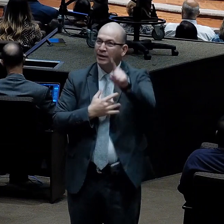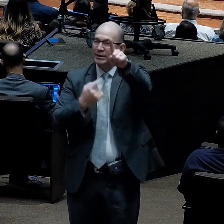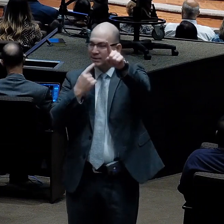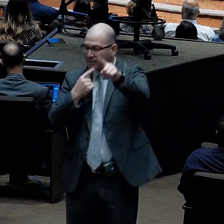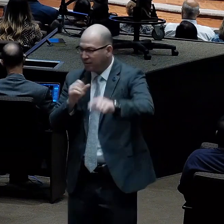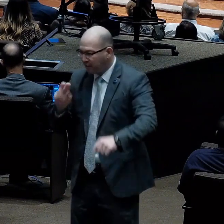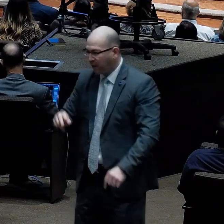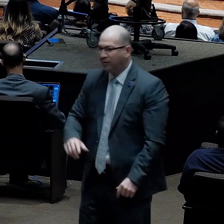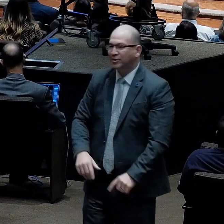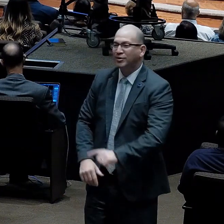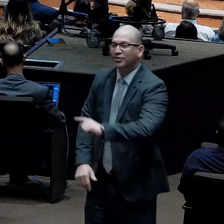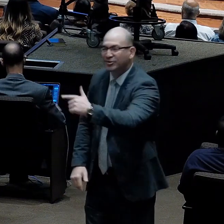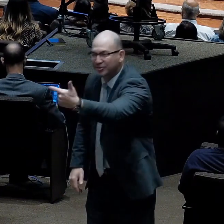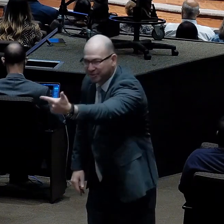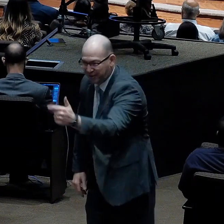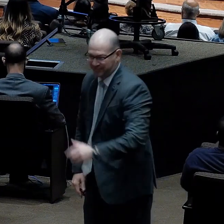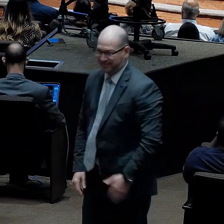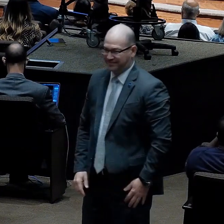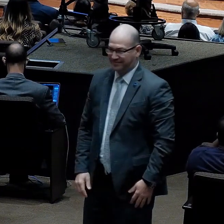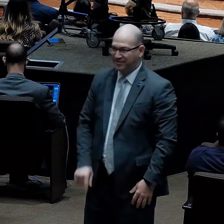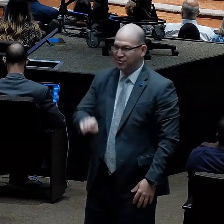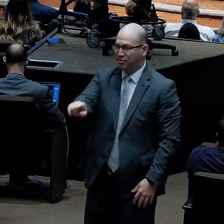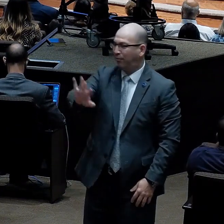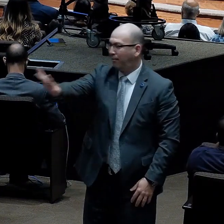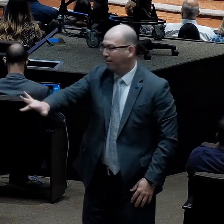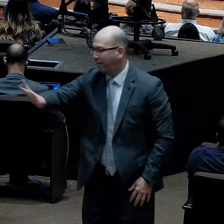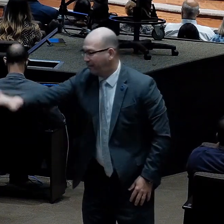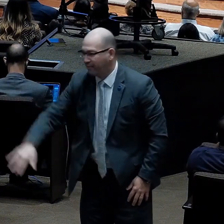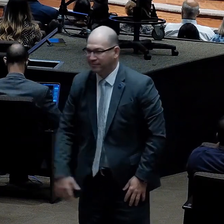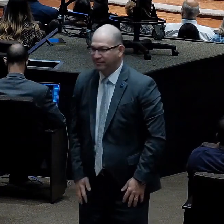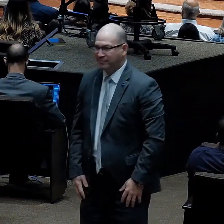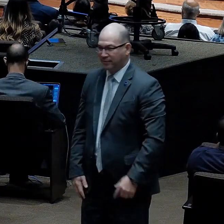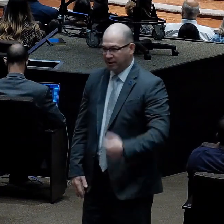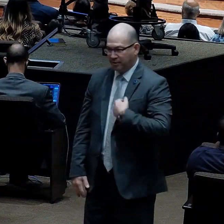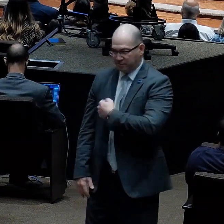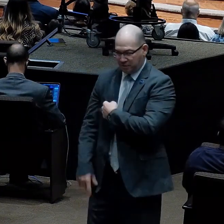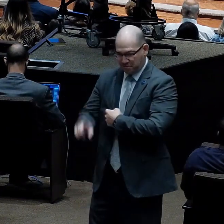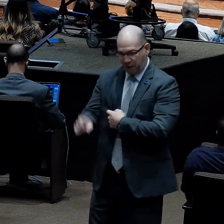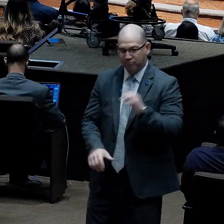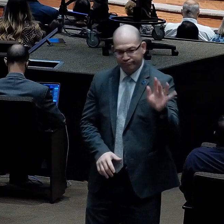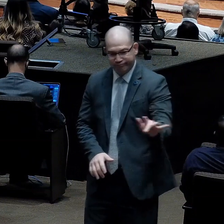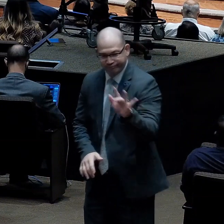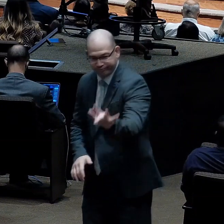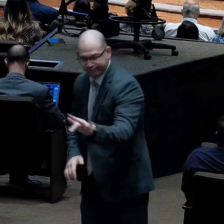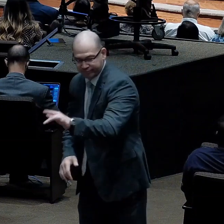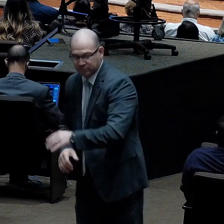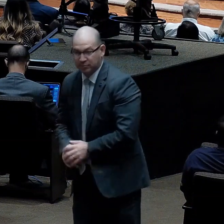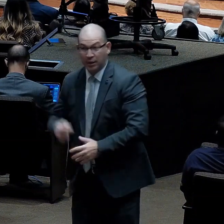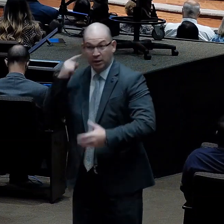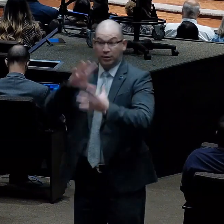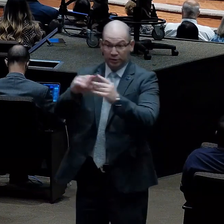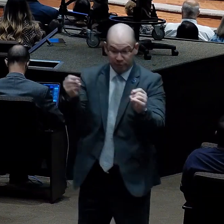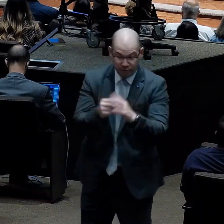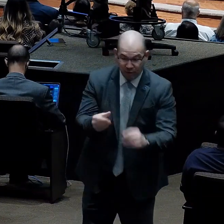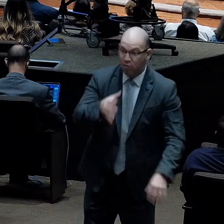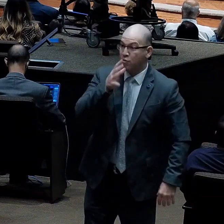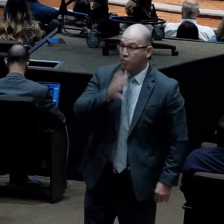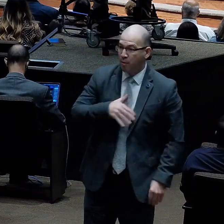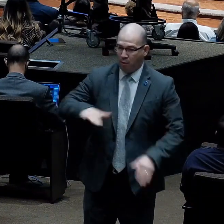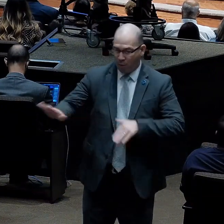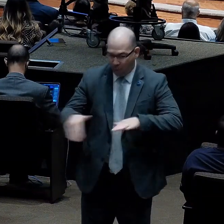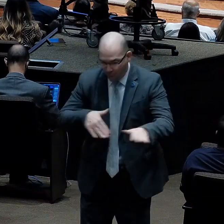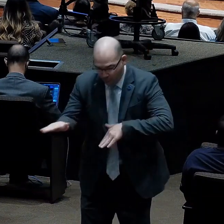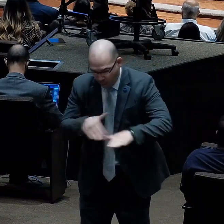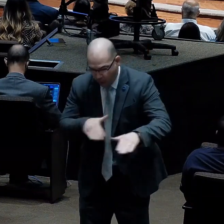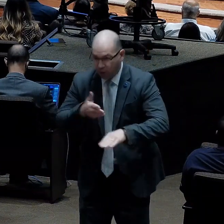to show that same mercy to others. Now, I heard about a young lady who occasionally walked through a park after work, and one day she stopped, and